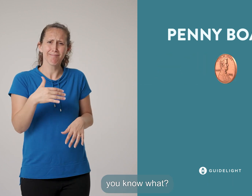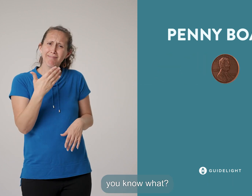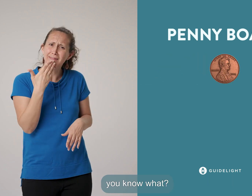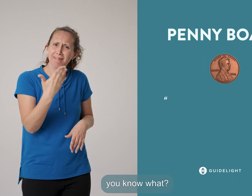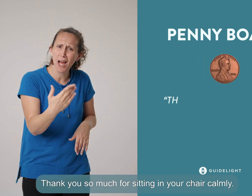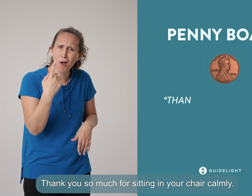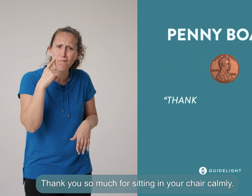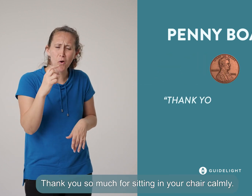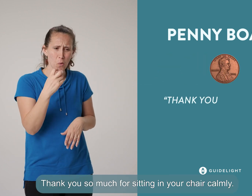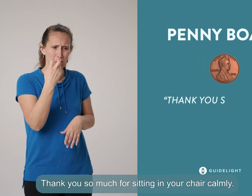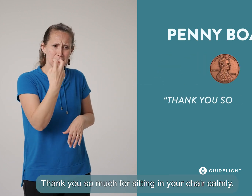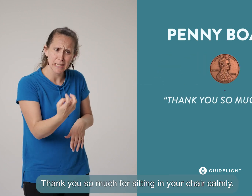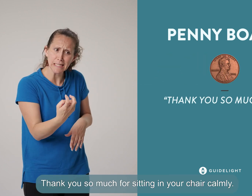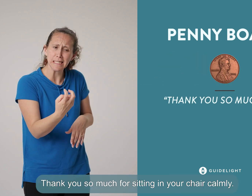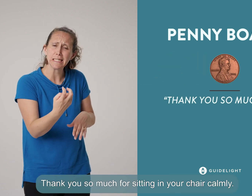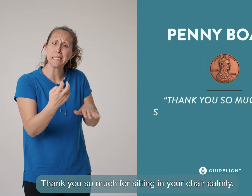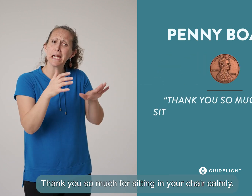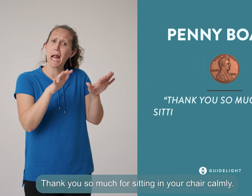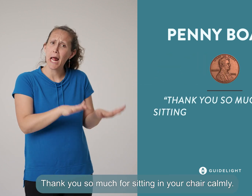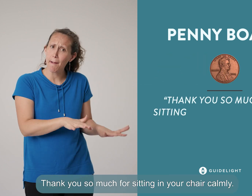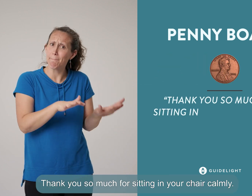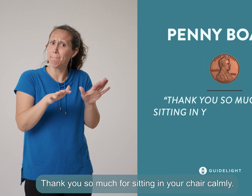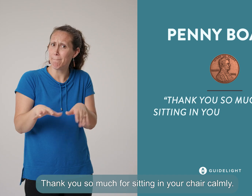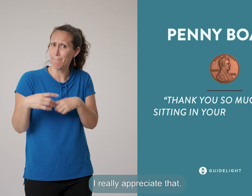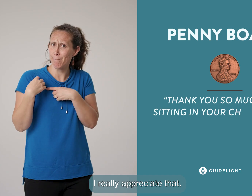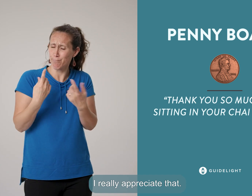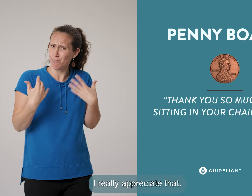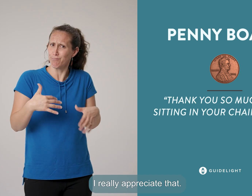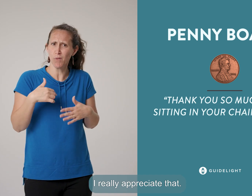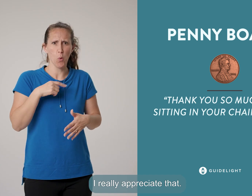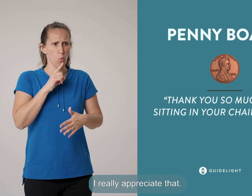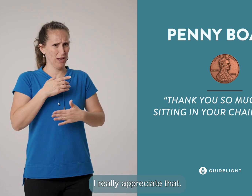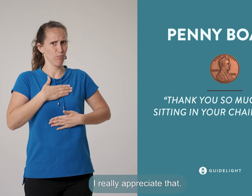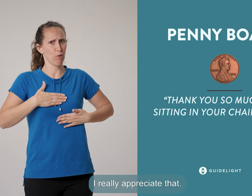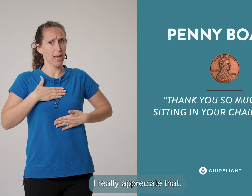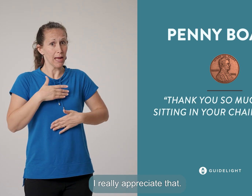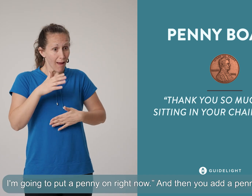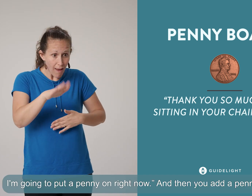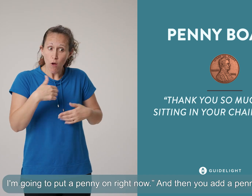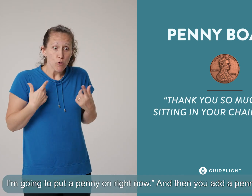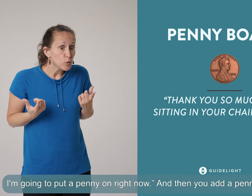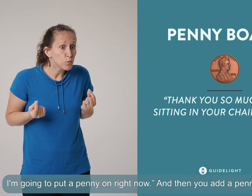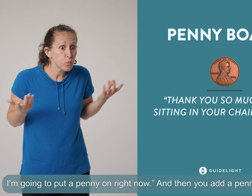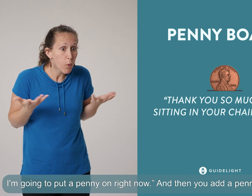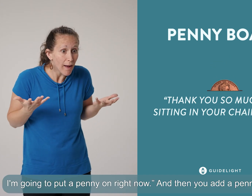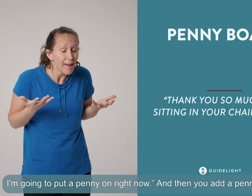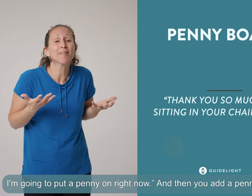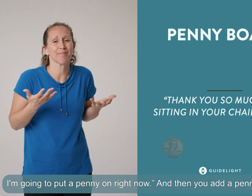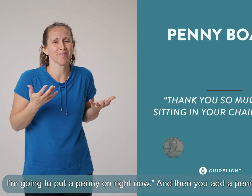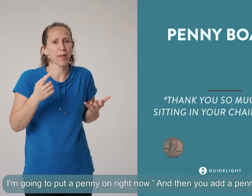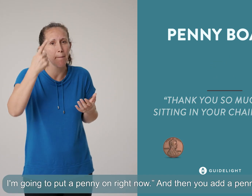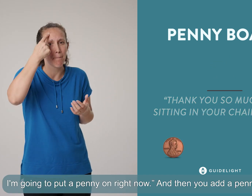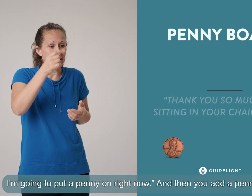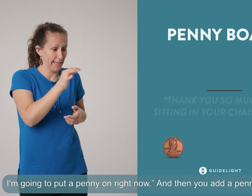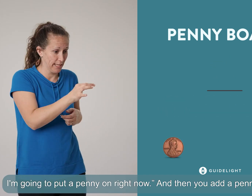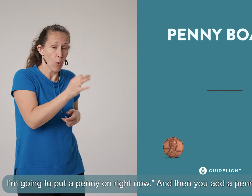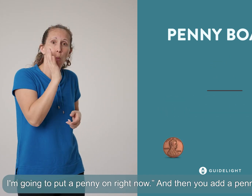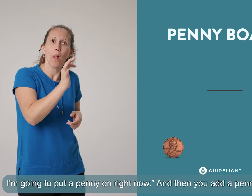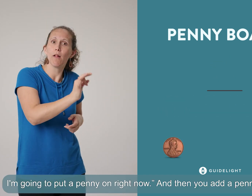what? Thank you so much for sitting in your chair calmly. I really appreciate that. I'm going to put a penny on right now." And then you add a